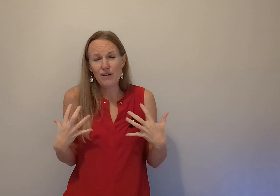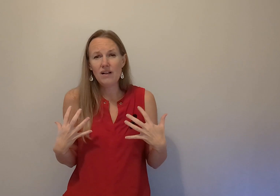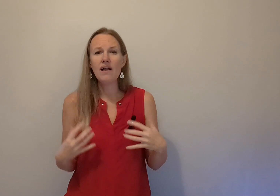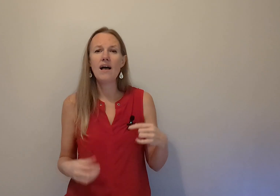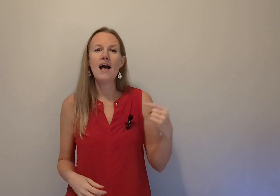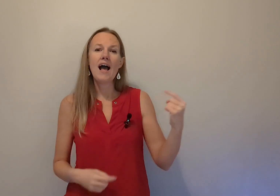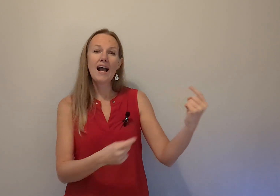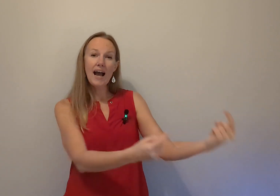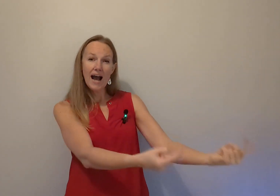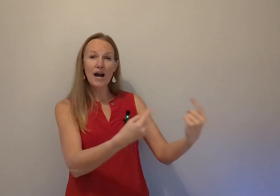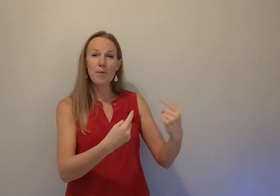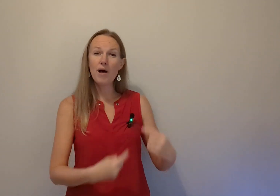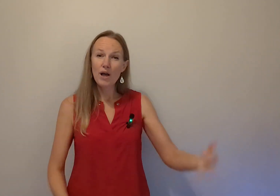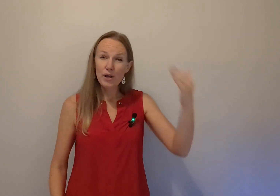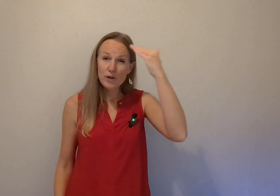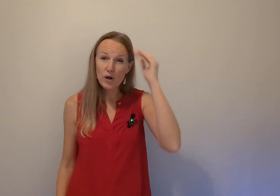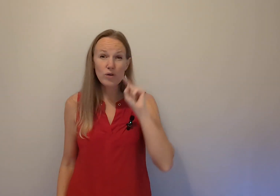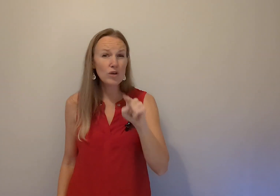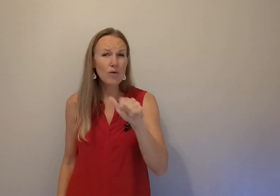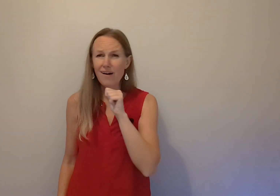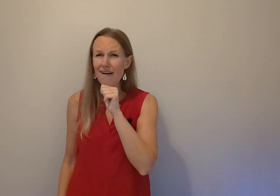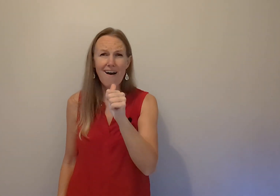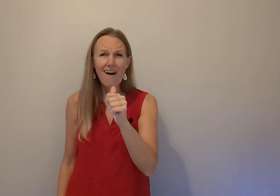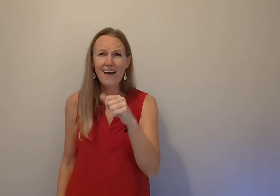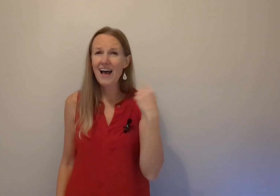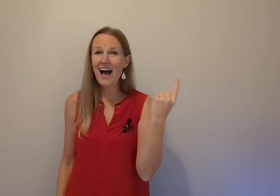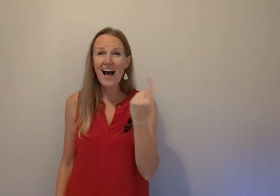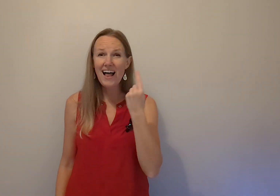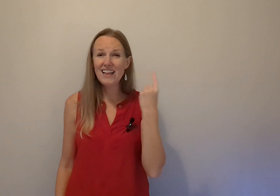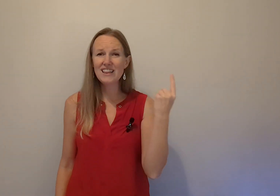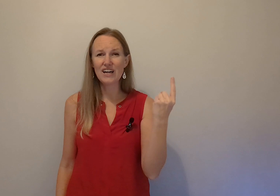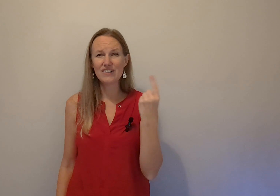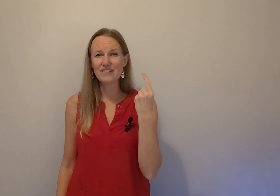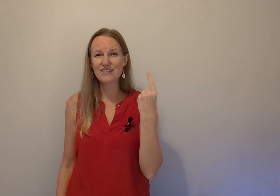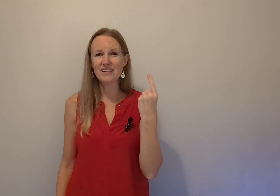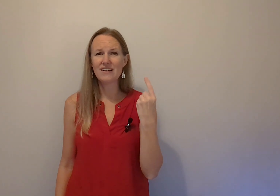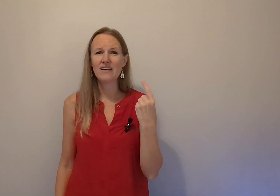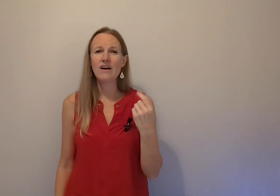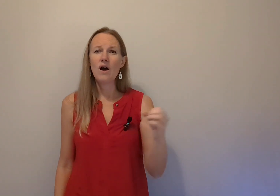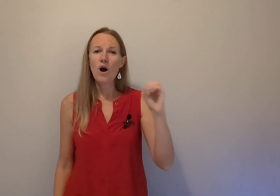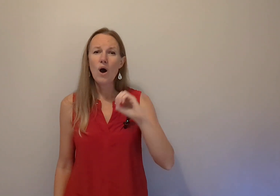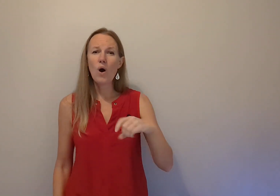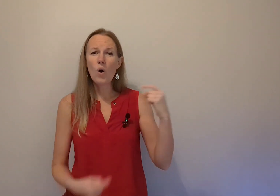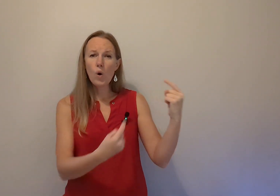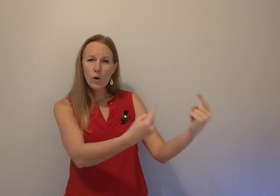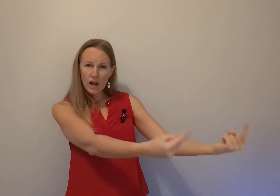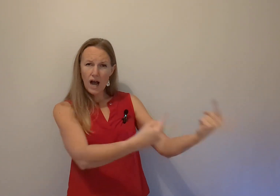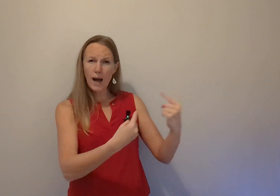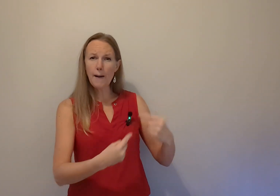unstable. Come, no, you are not alone. Oh,